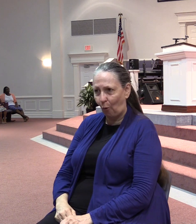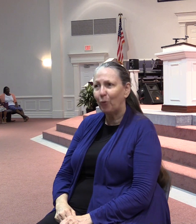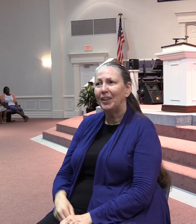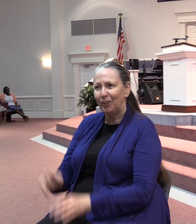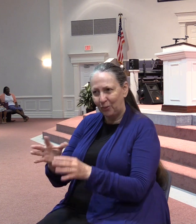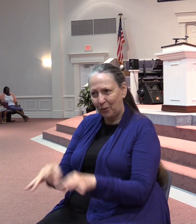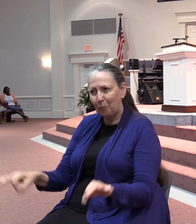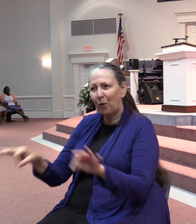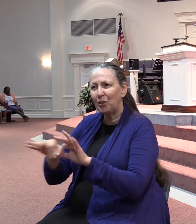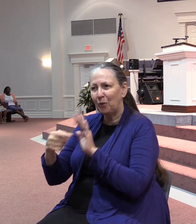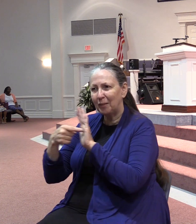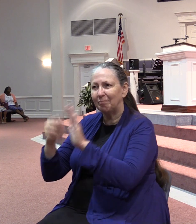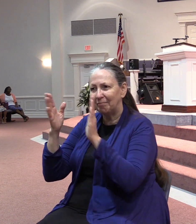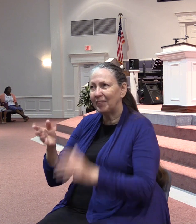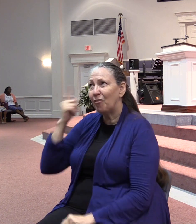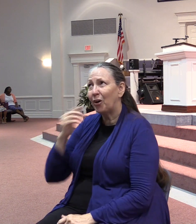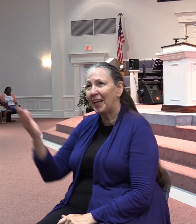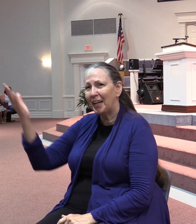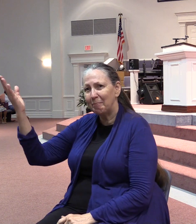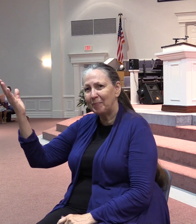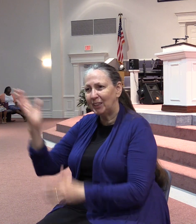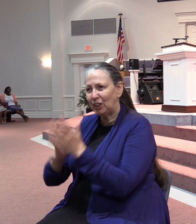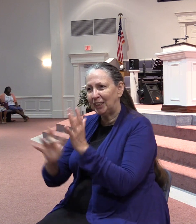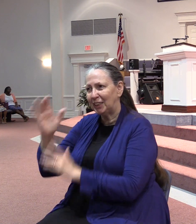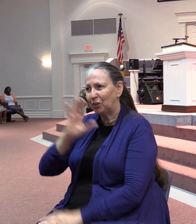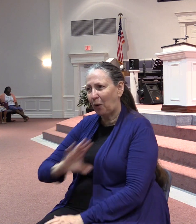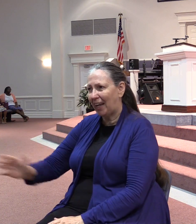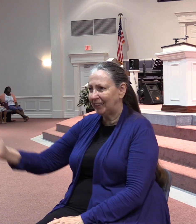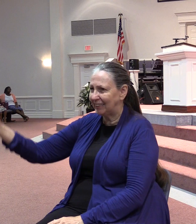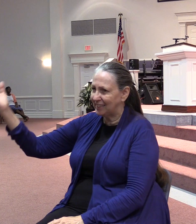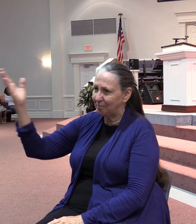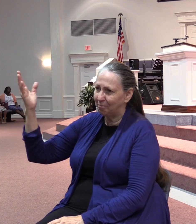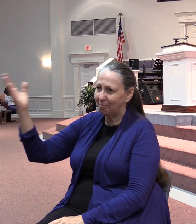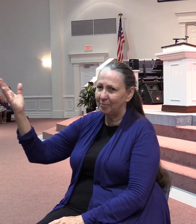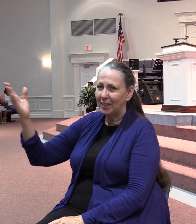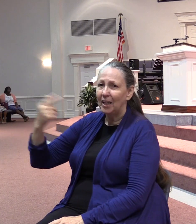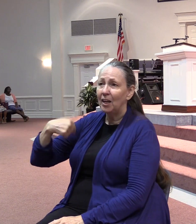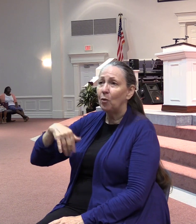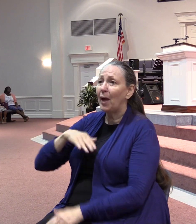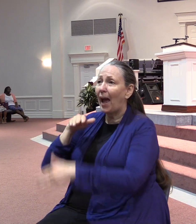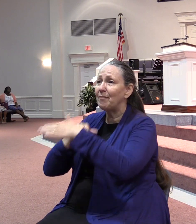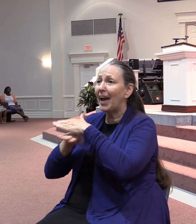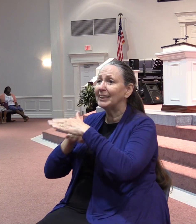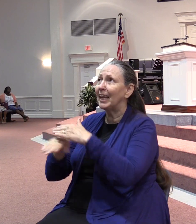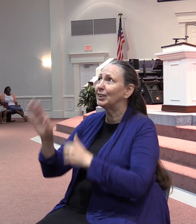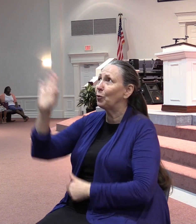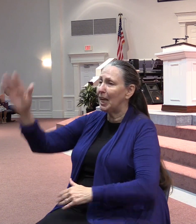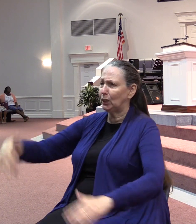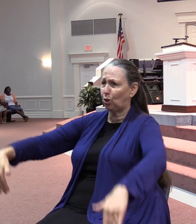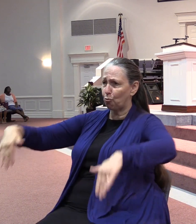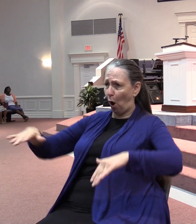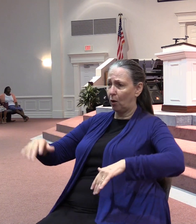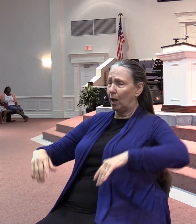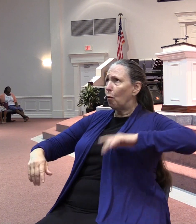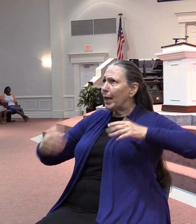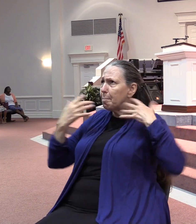an ambassador. You are representing Jesus Christ. We have access to the throne room